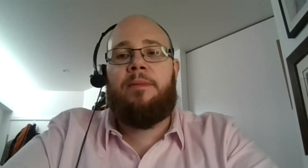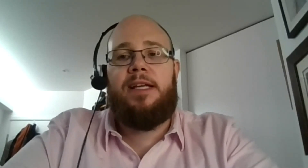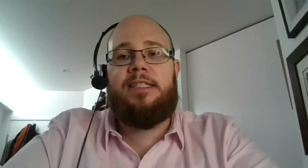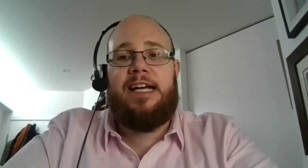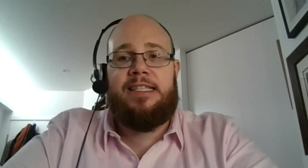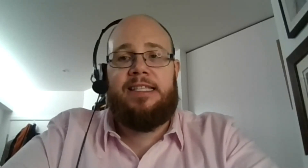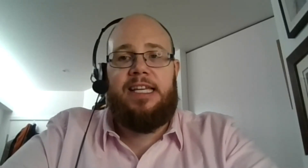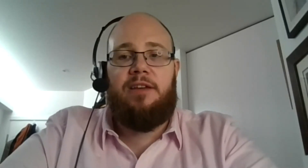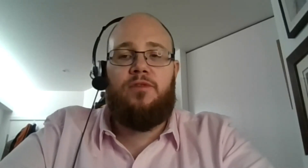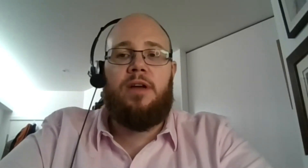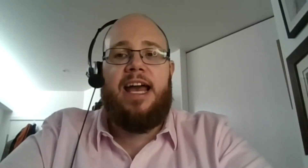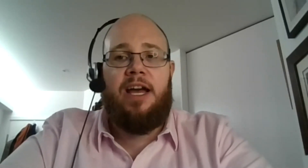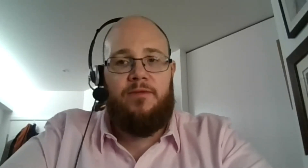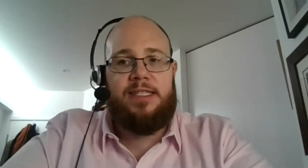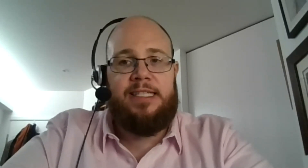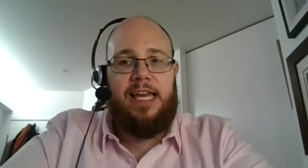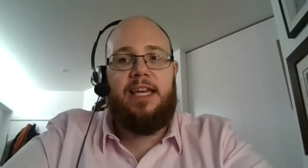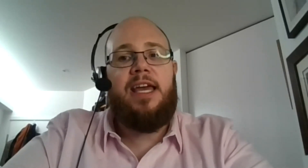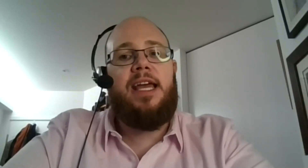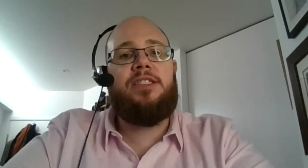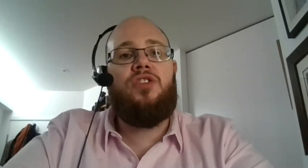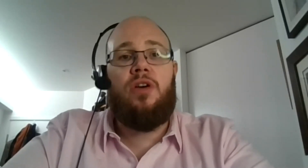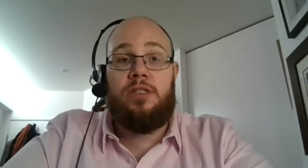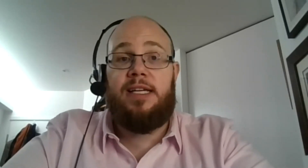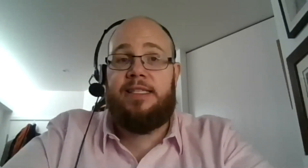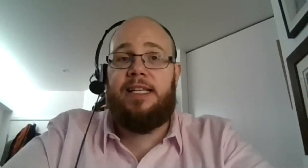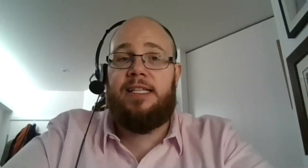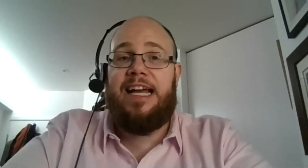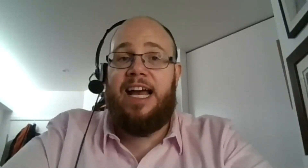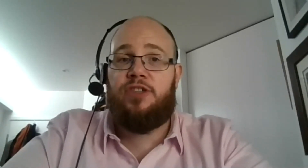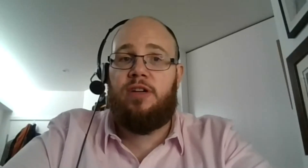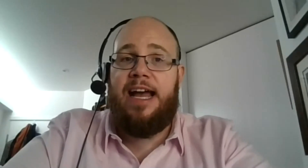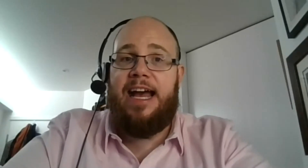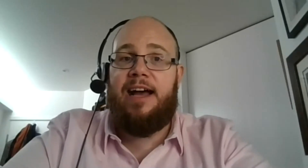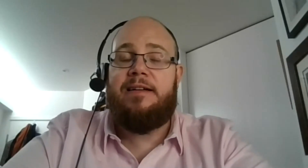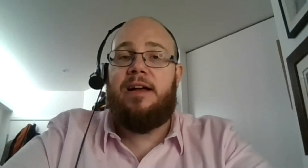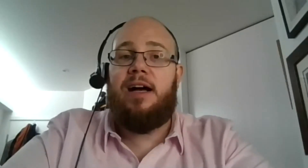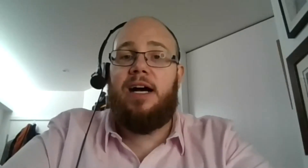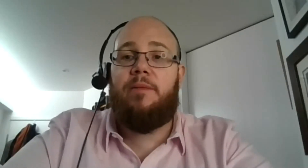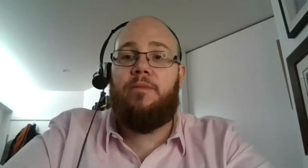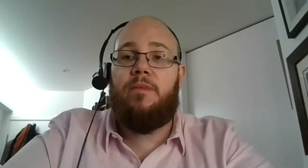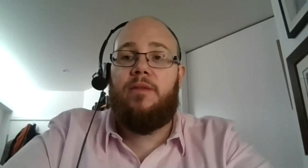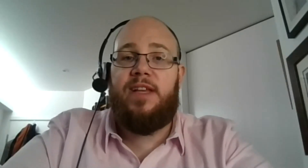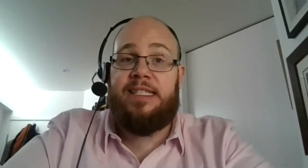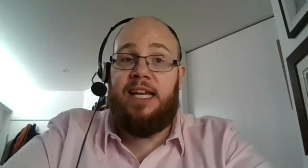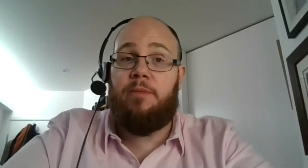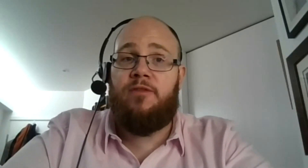rapid testing for care home visiting is not extended to extra care visiting, I'm